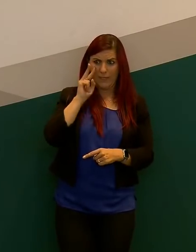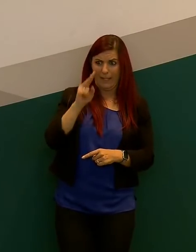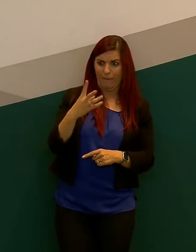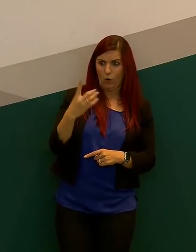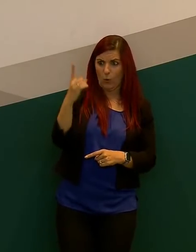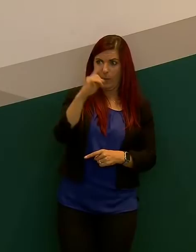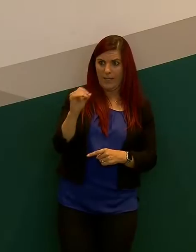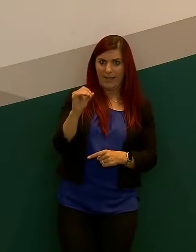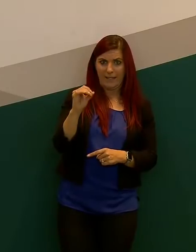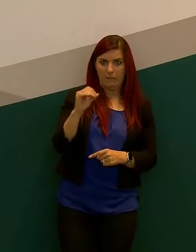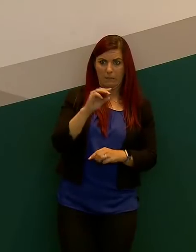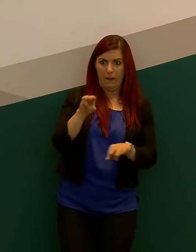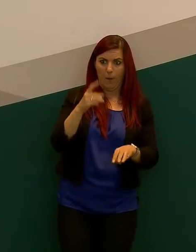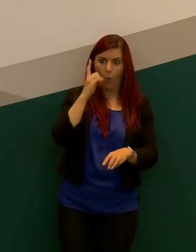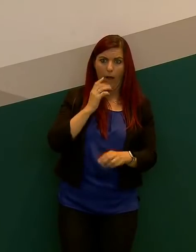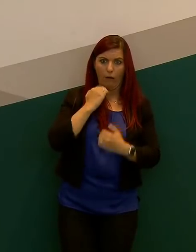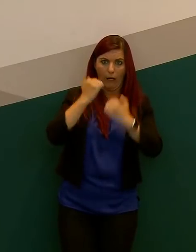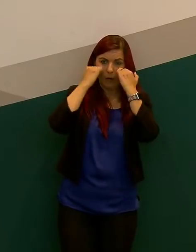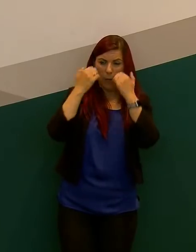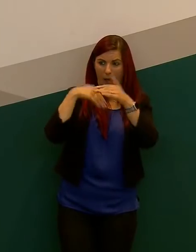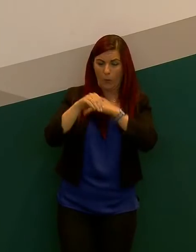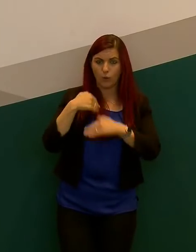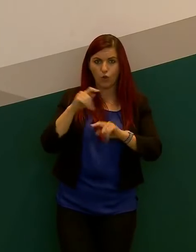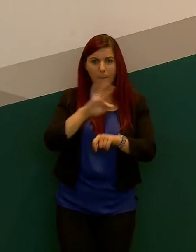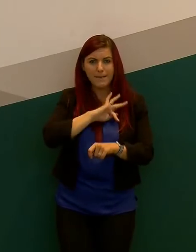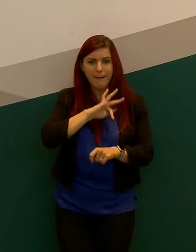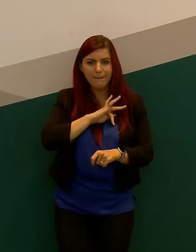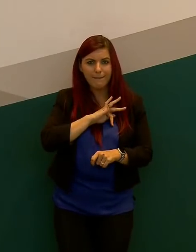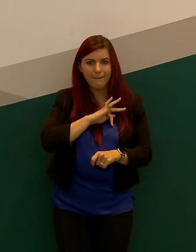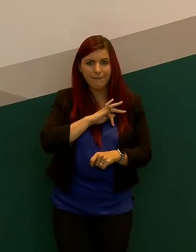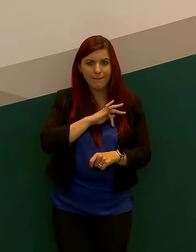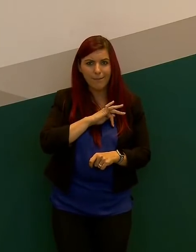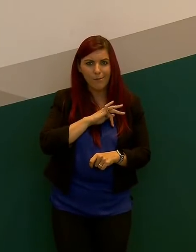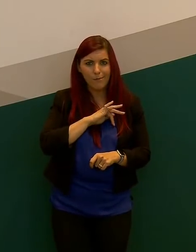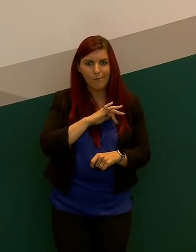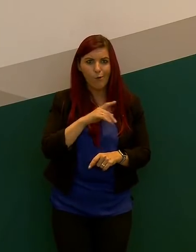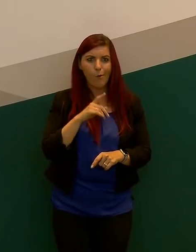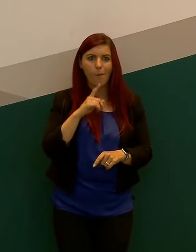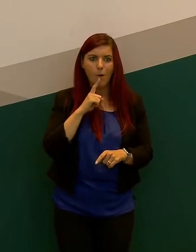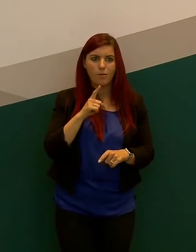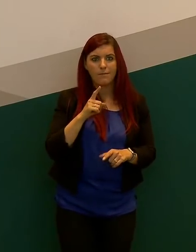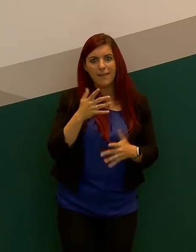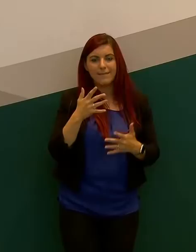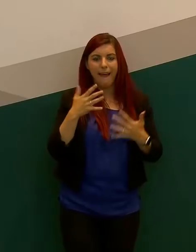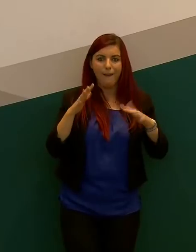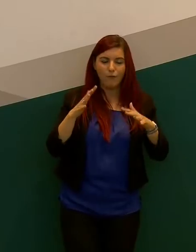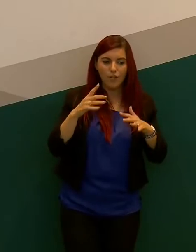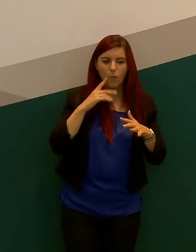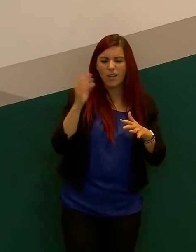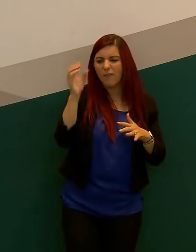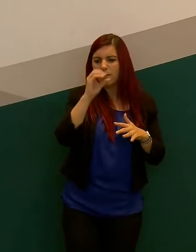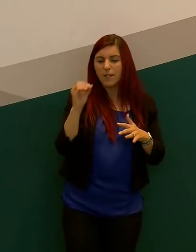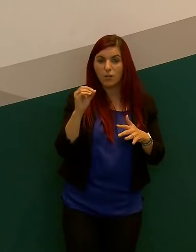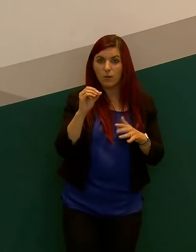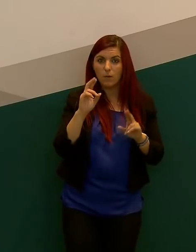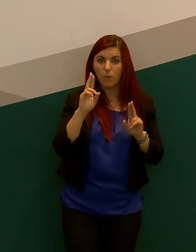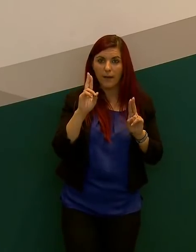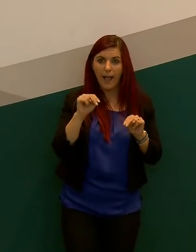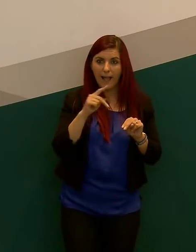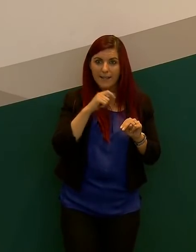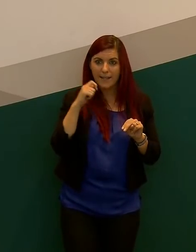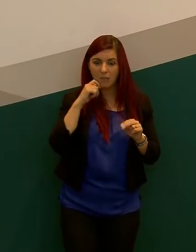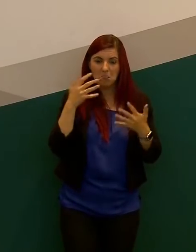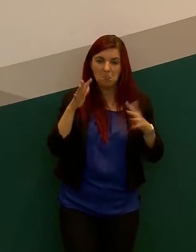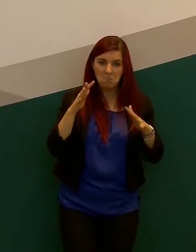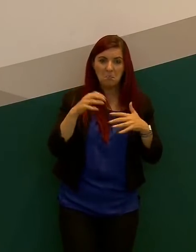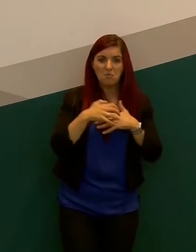41% of people in those environments wearing face coverings. But when we see the trend going up, it means whatever the percentage is, I think we can reliably say that whatever